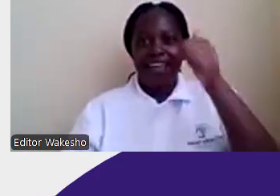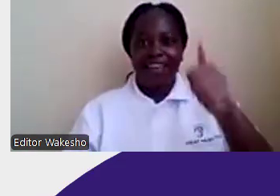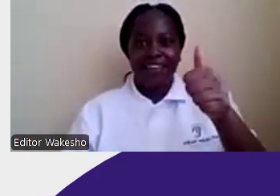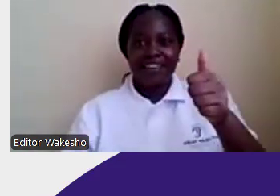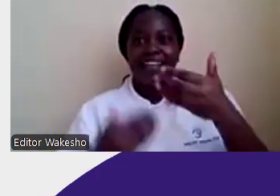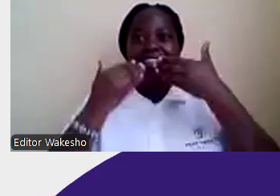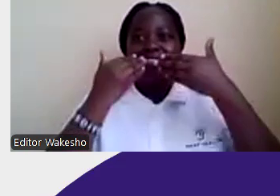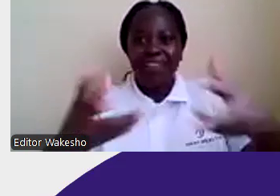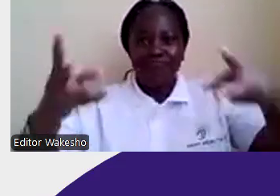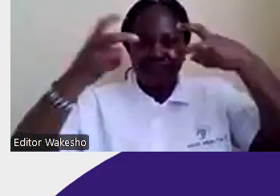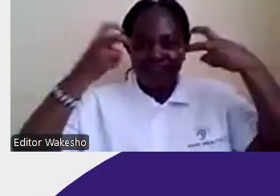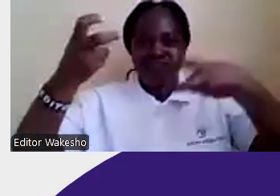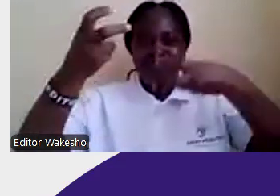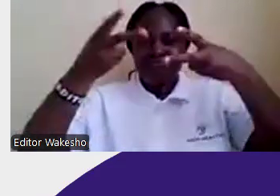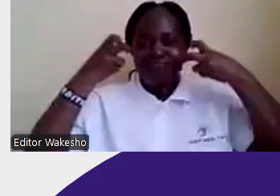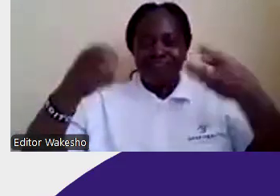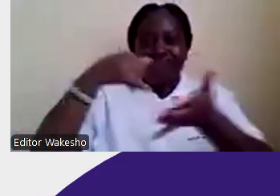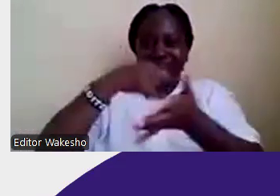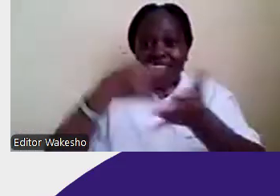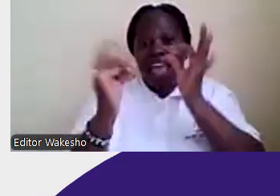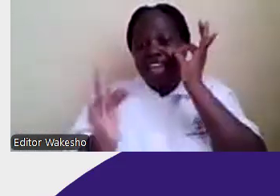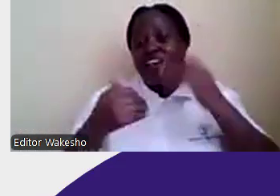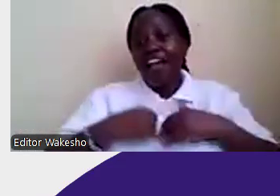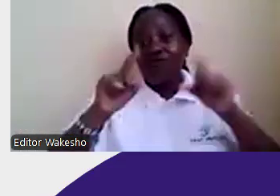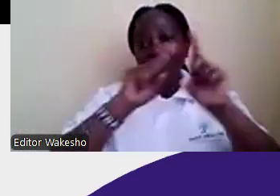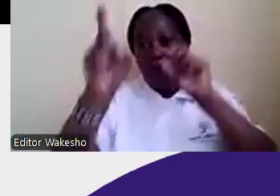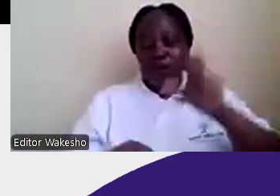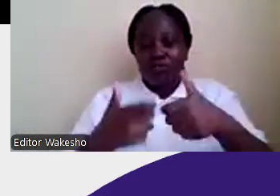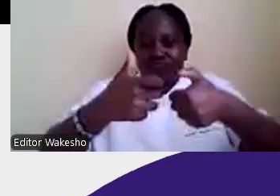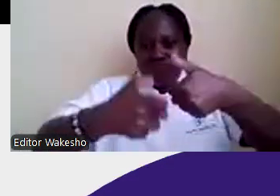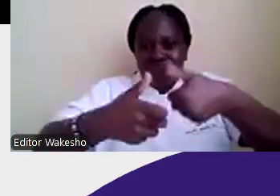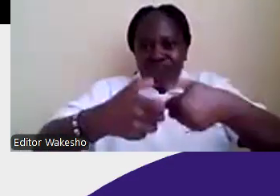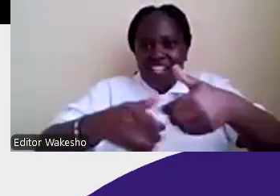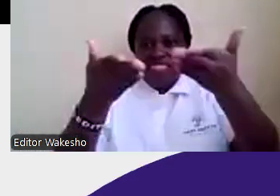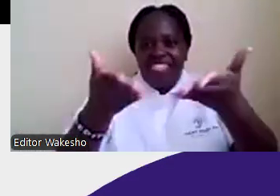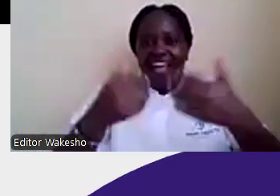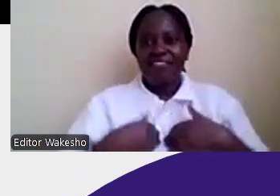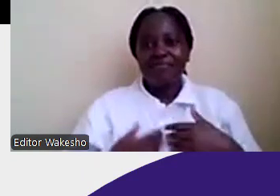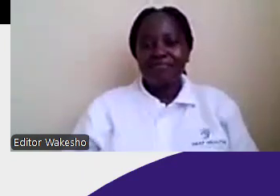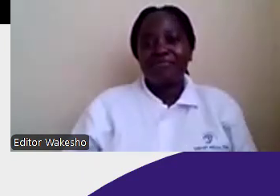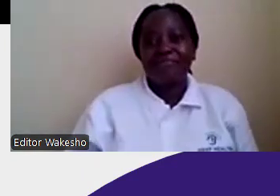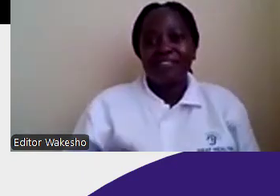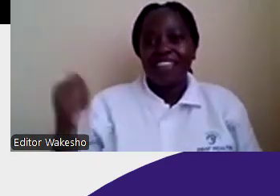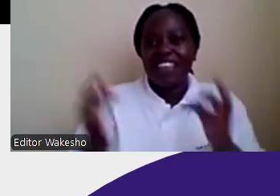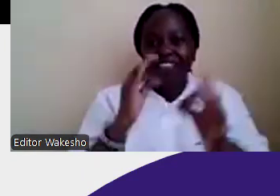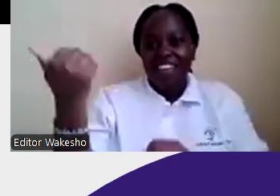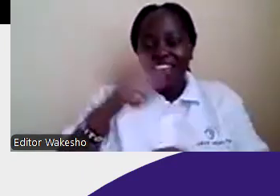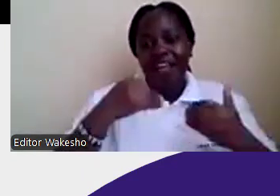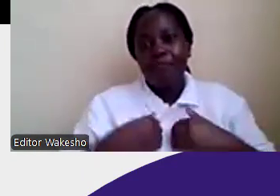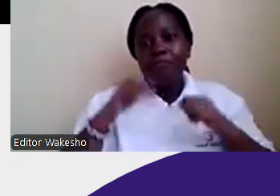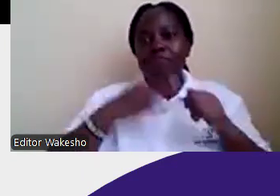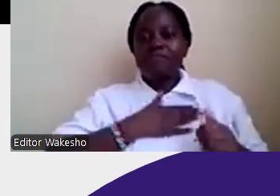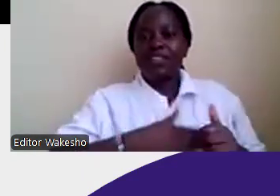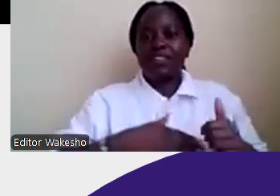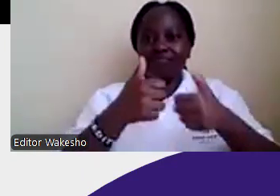your active participation. You can type your questions if you have any in the chat box, and I'll be able